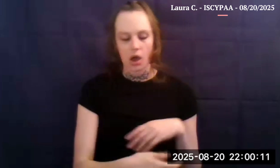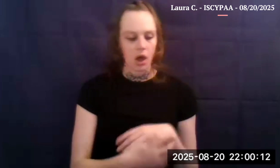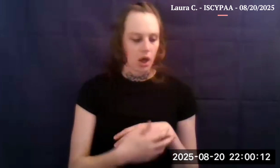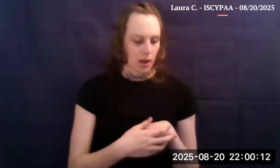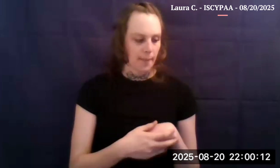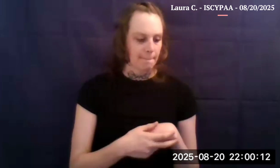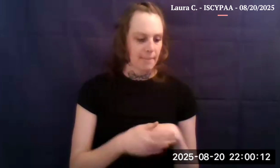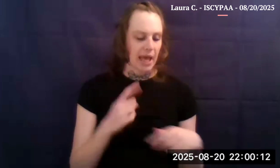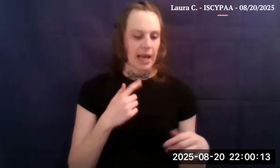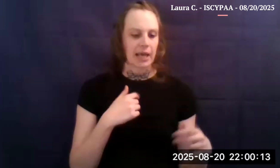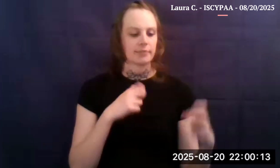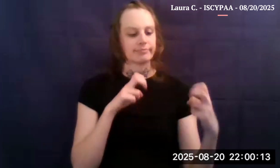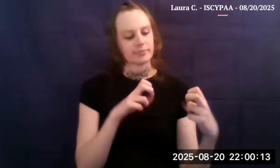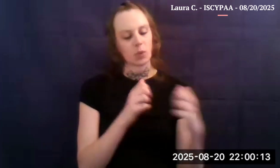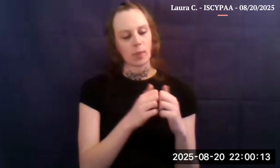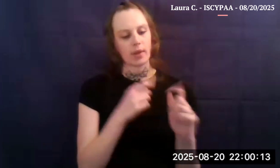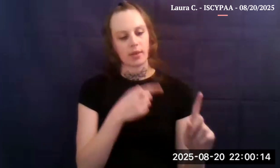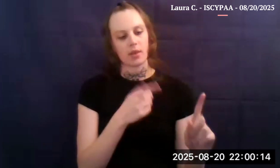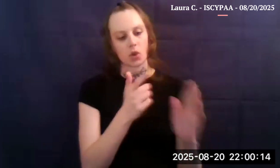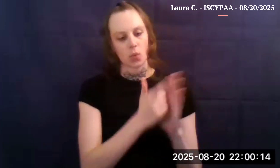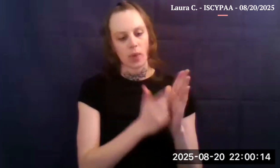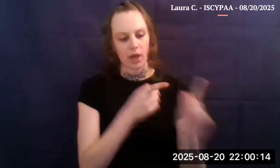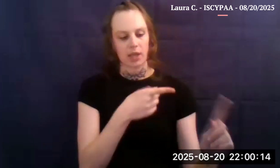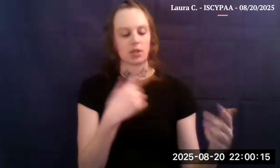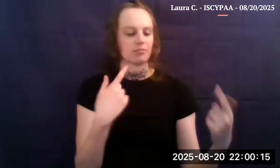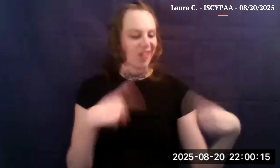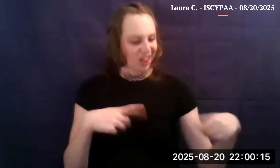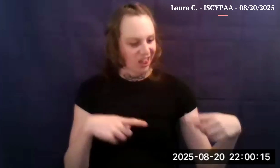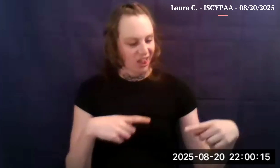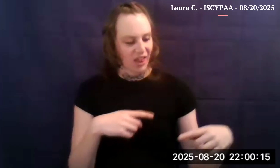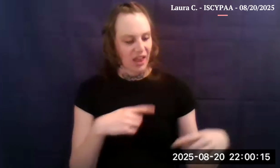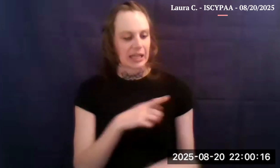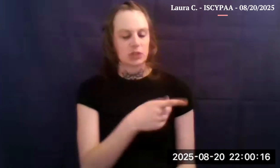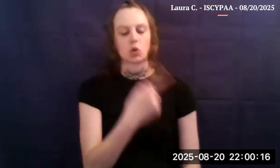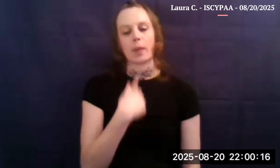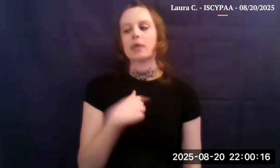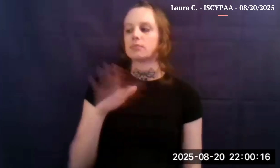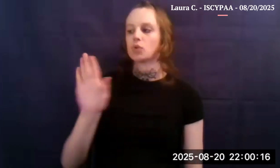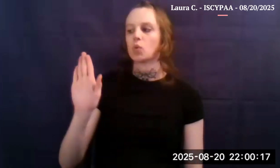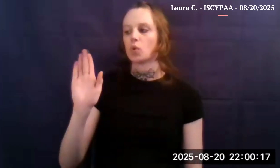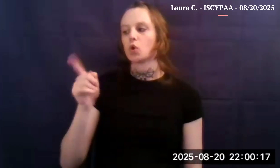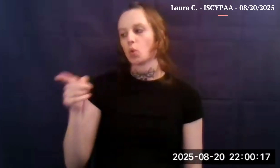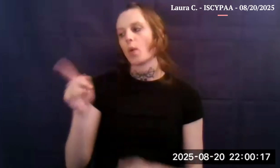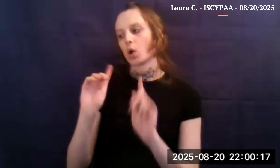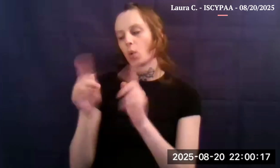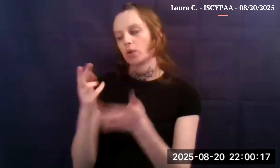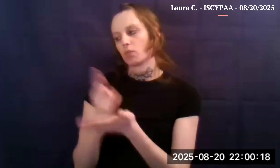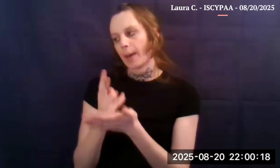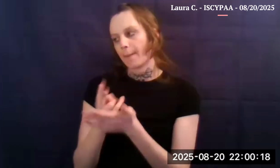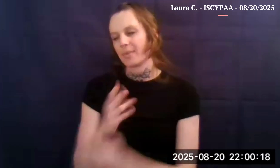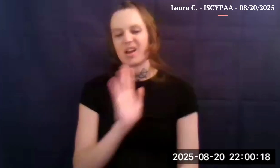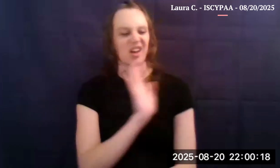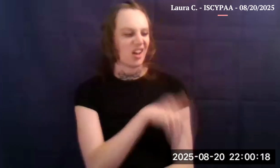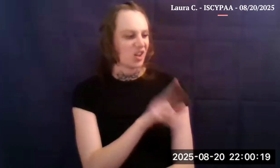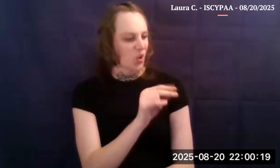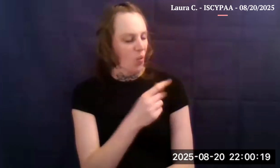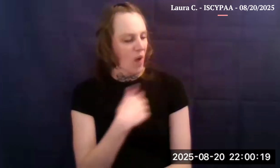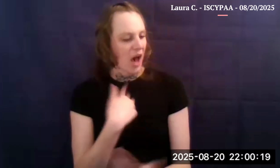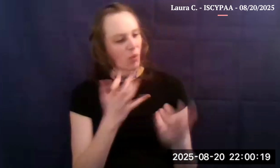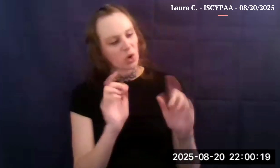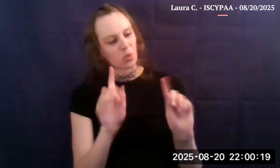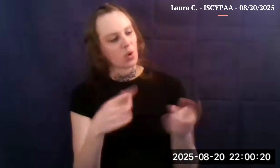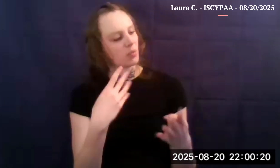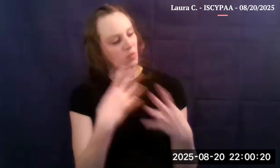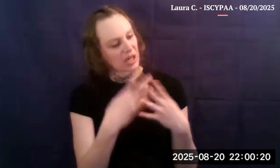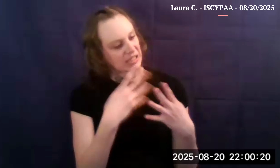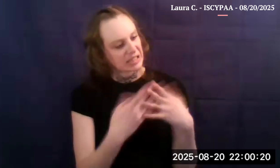straight up argued with him. He's like, you're going to treatment. I'm like, no, bro, just send me to prison. Like, I don't want to go to treatment because, treatment would be hard.